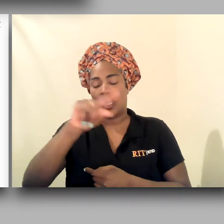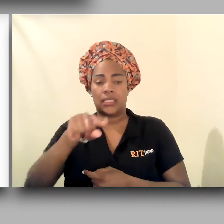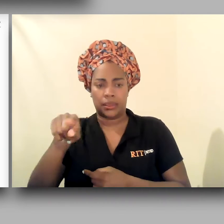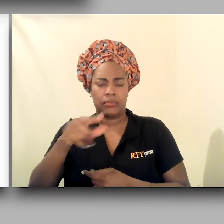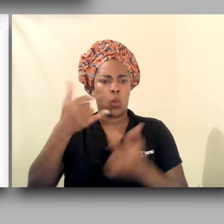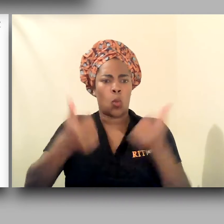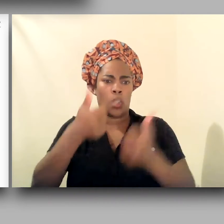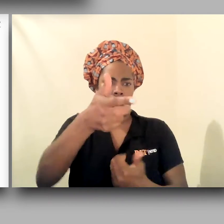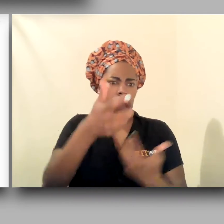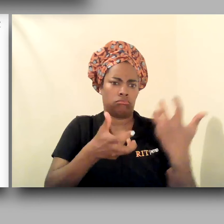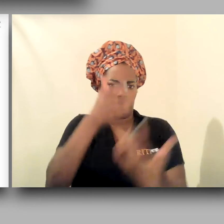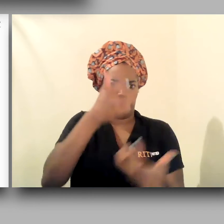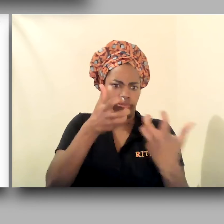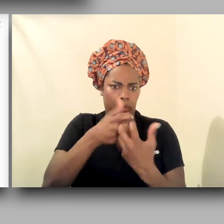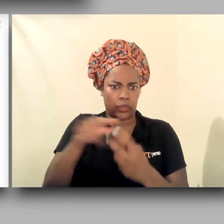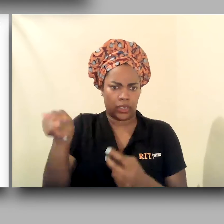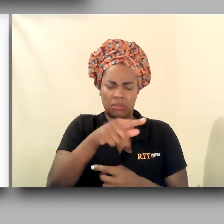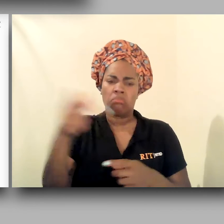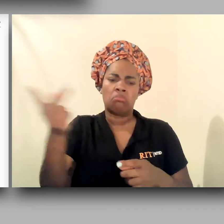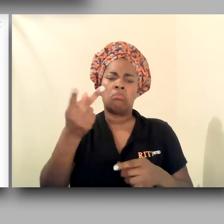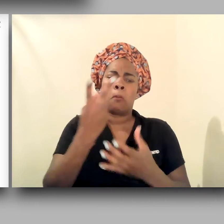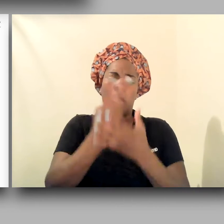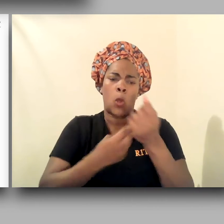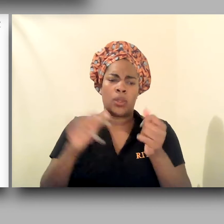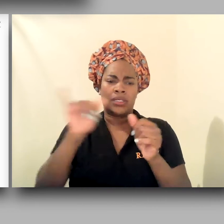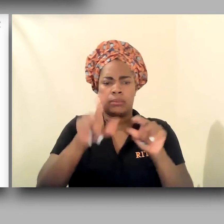you. They both have similar tracks.